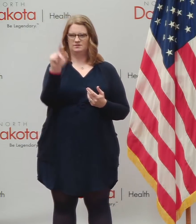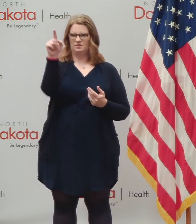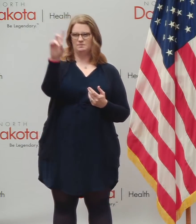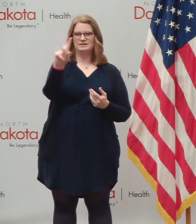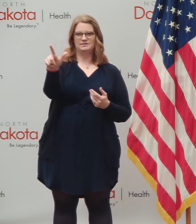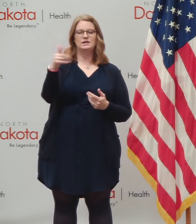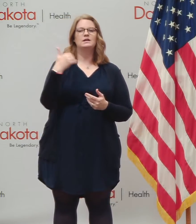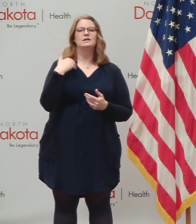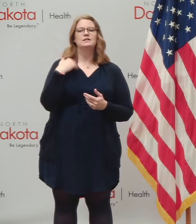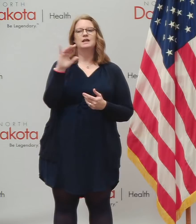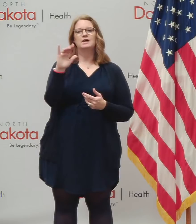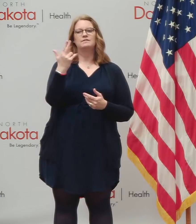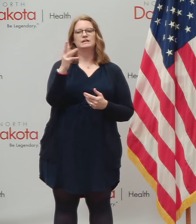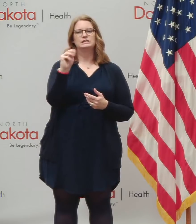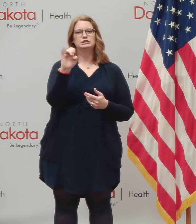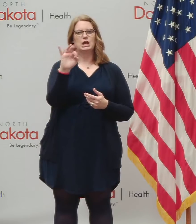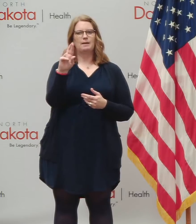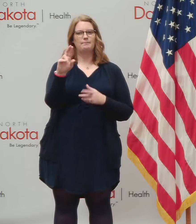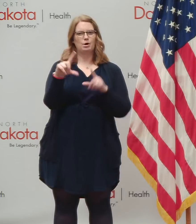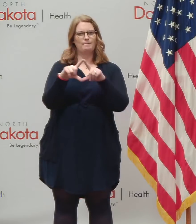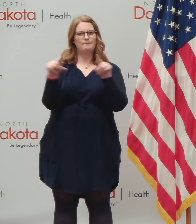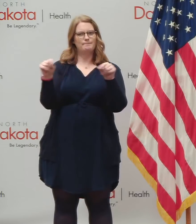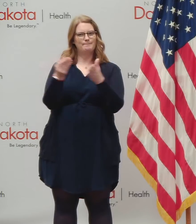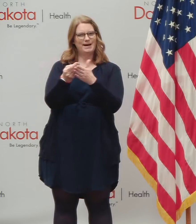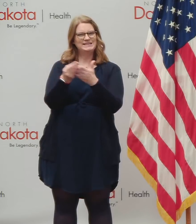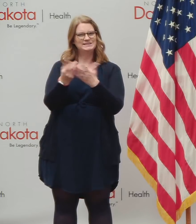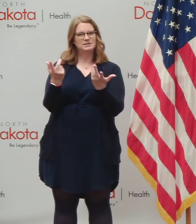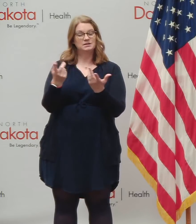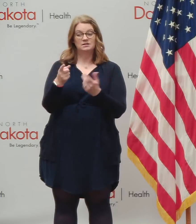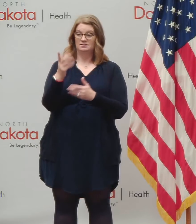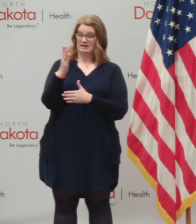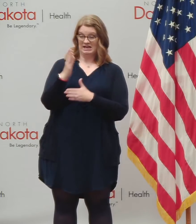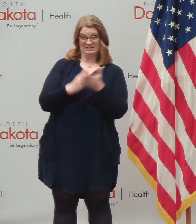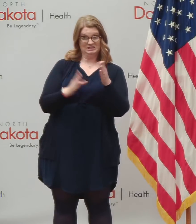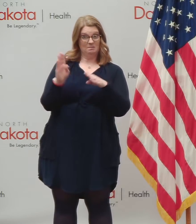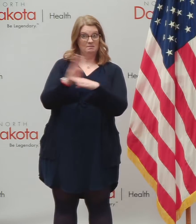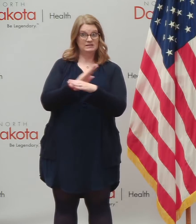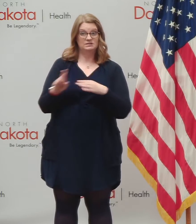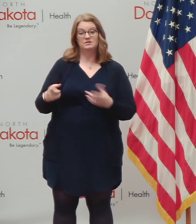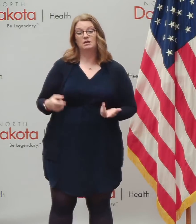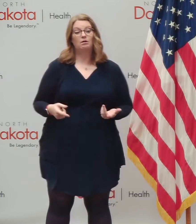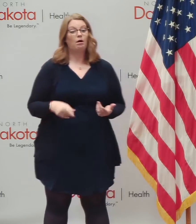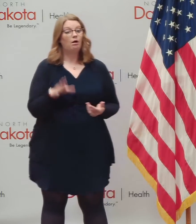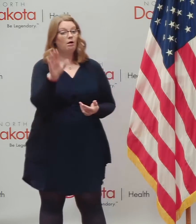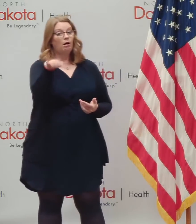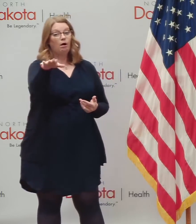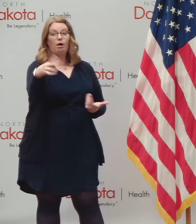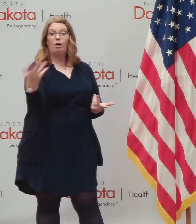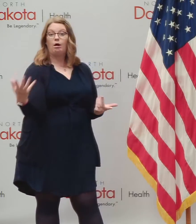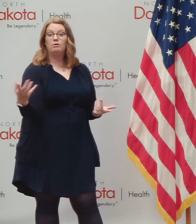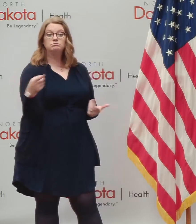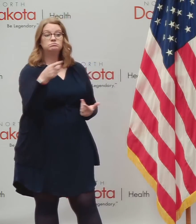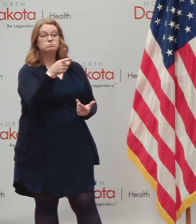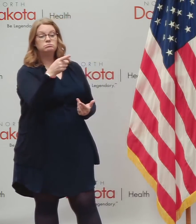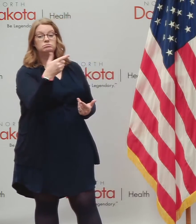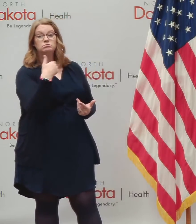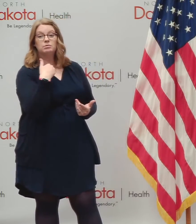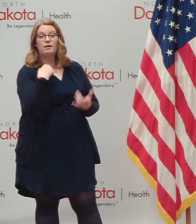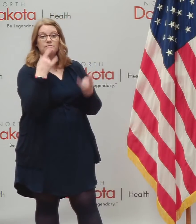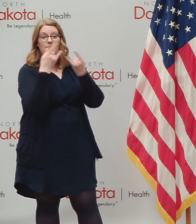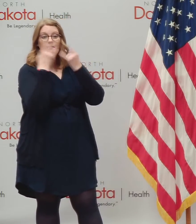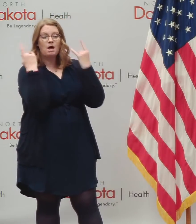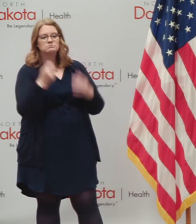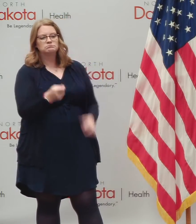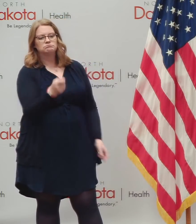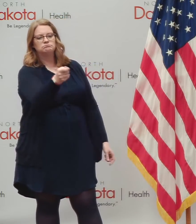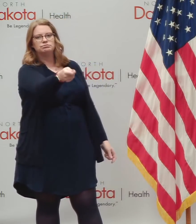thing up there called Chamber Bucks. Some of their businesses are offering customers $5 in their little chamber money to people